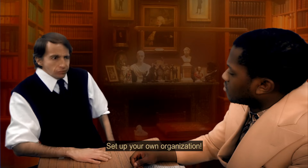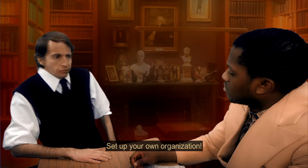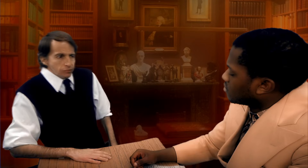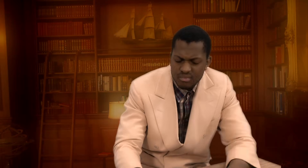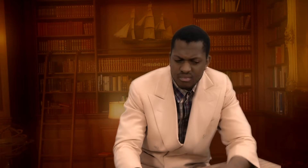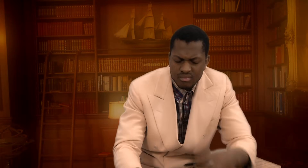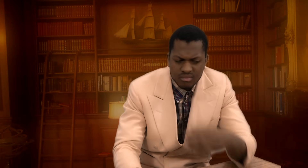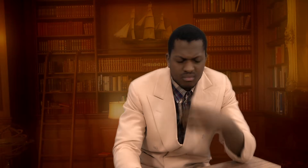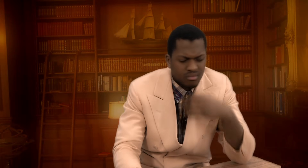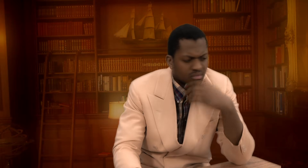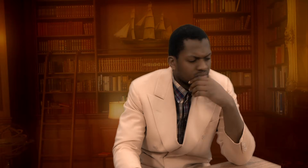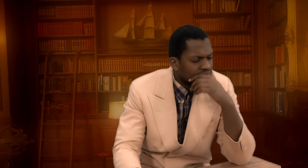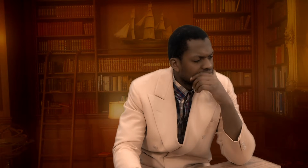organization.